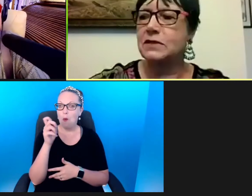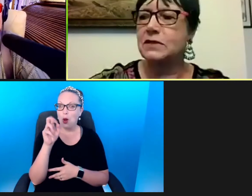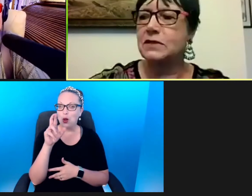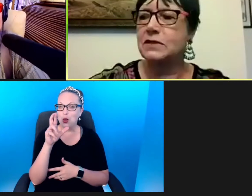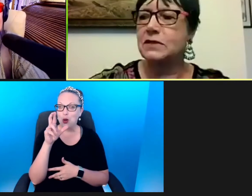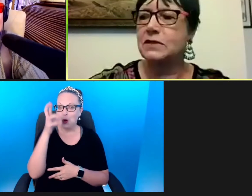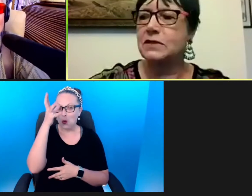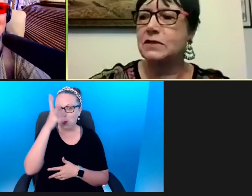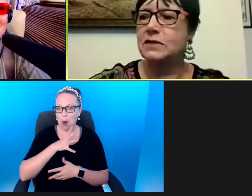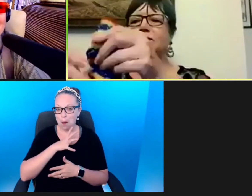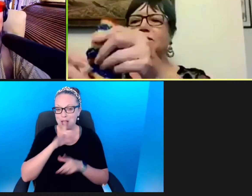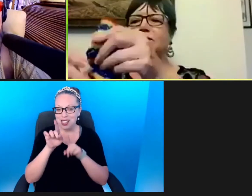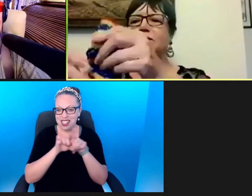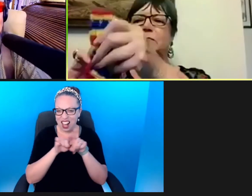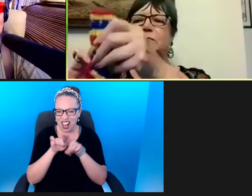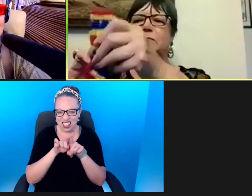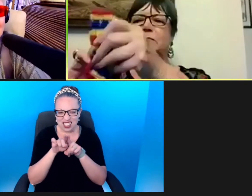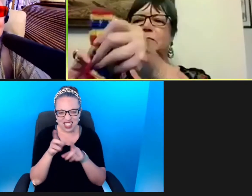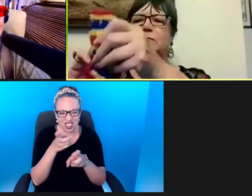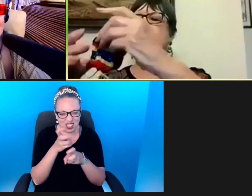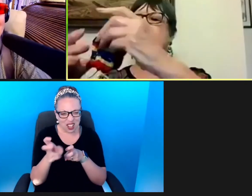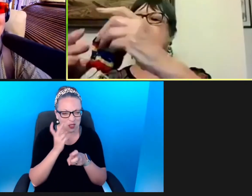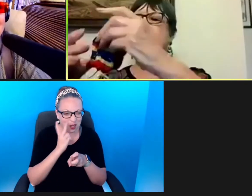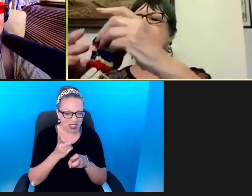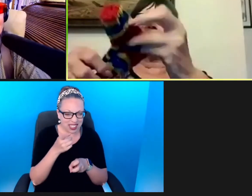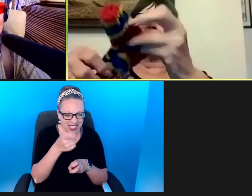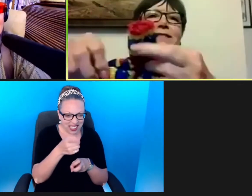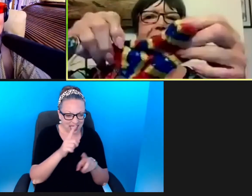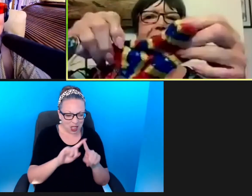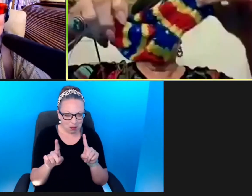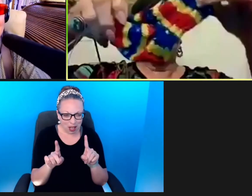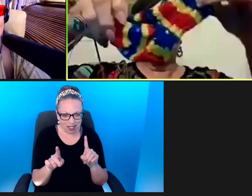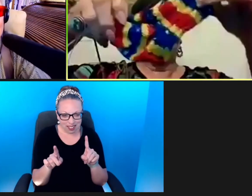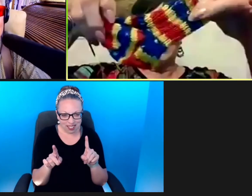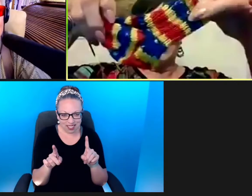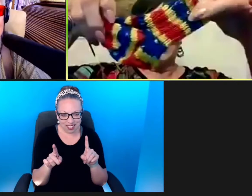little difficult to see, but they're just little